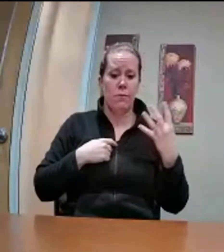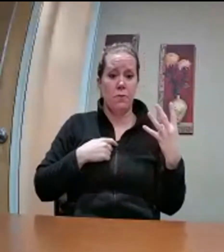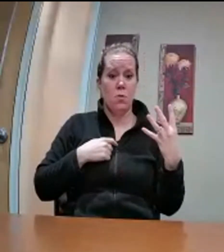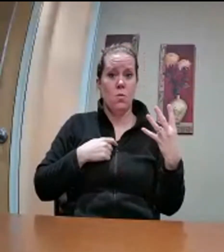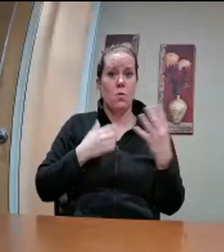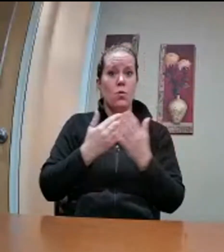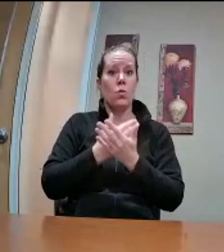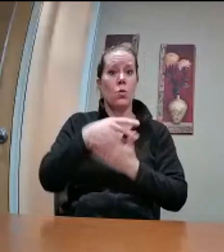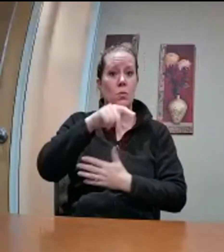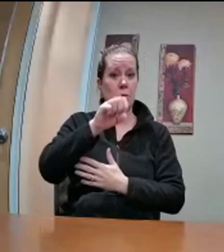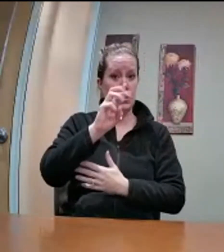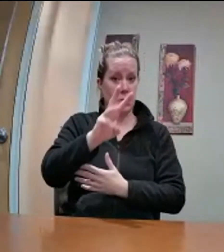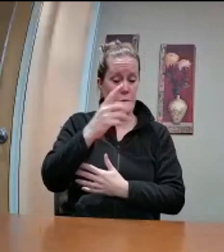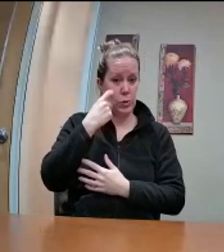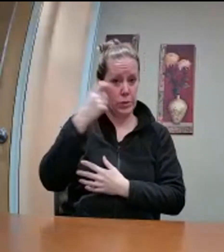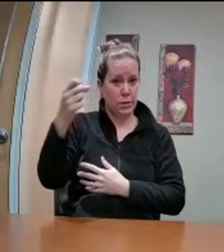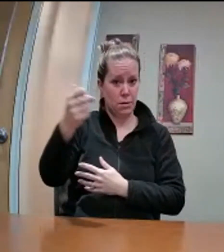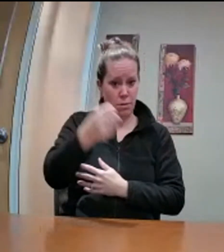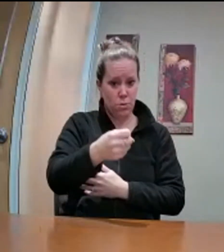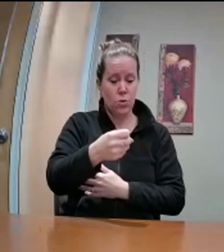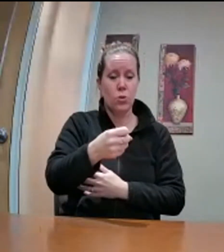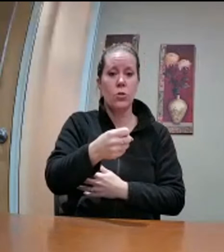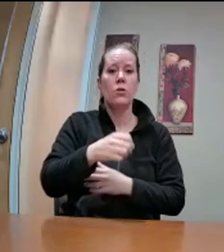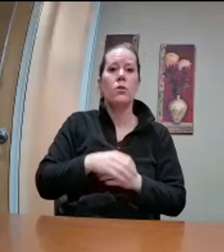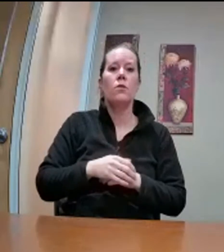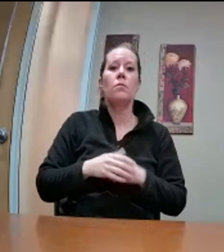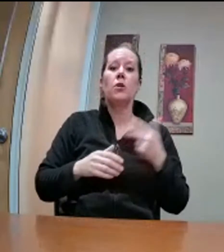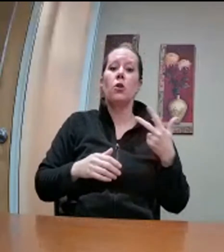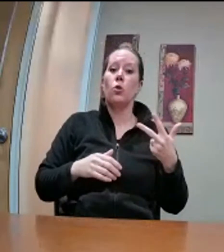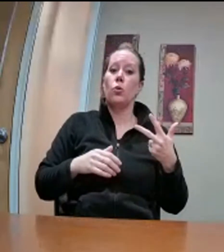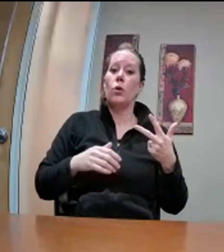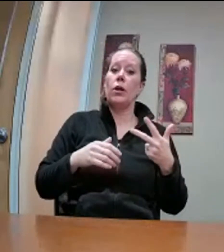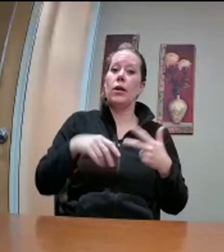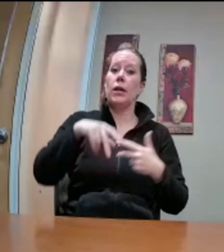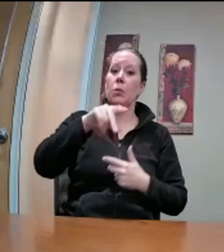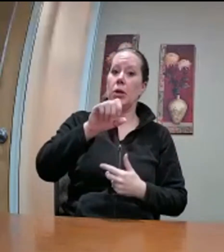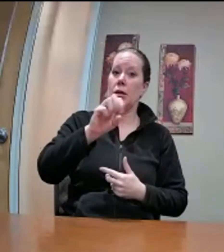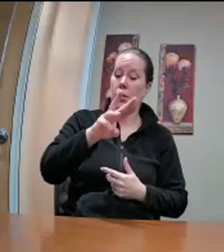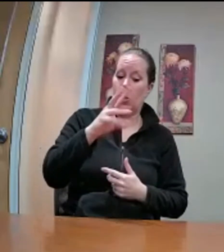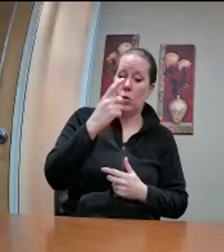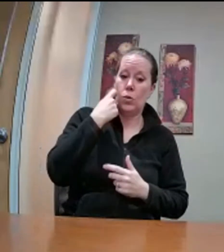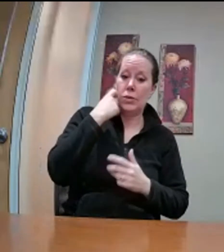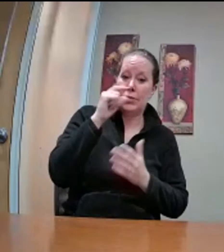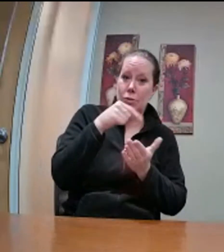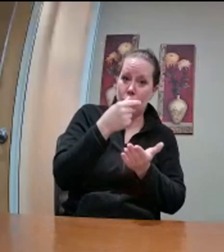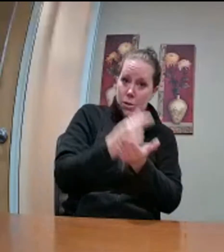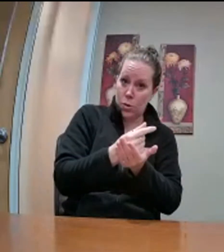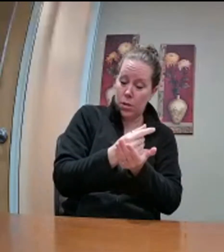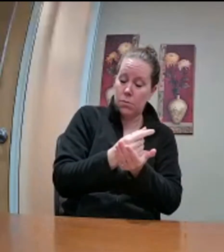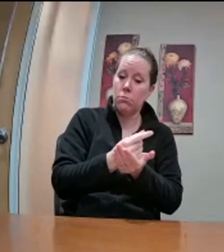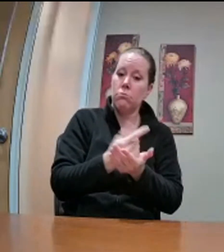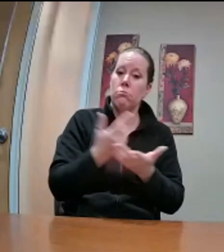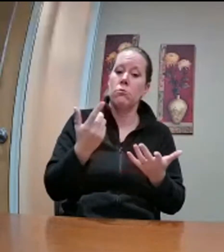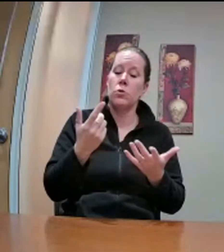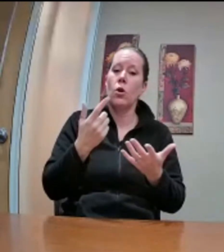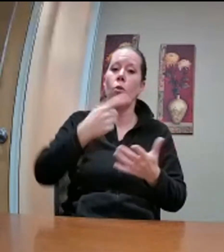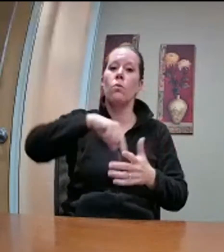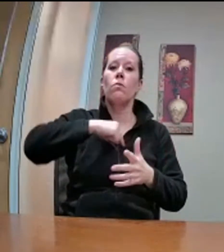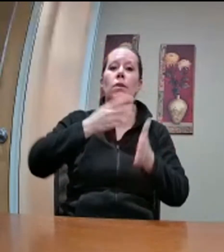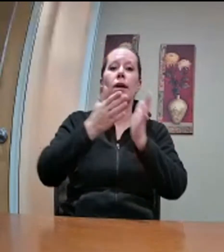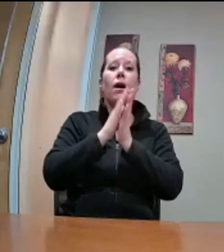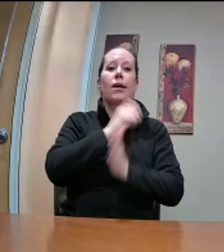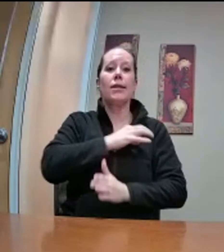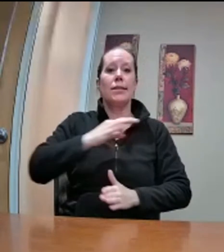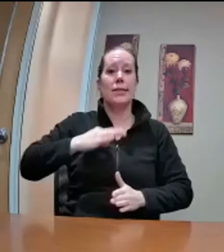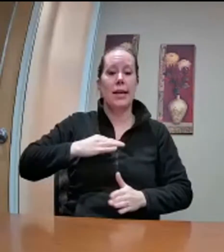4 new PSWs hired, 3 new PSW grads. So we're asking our staff